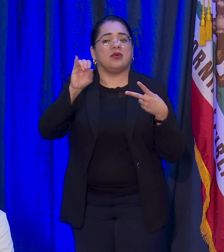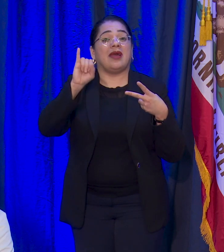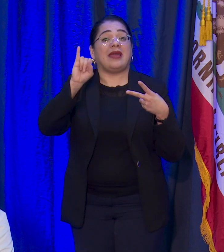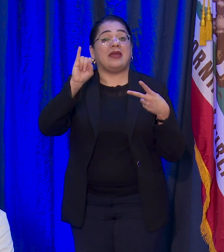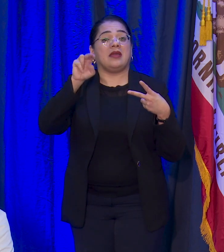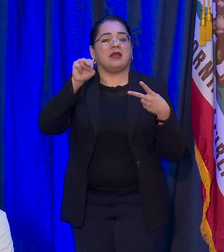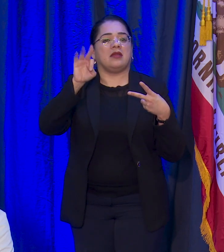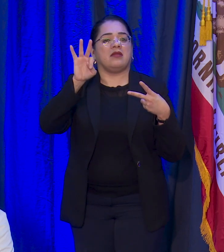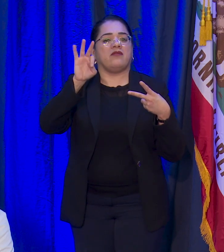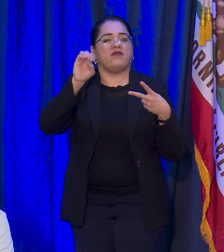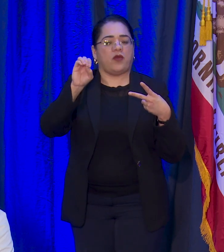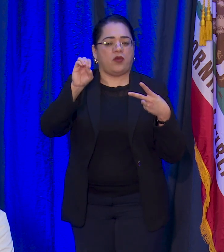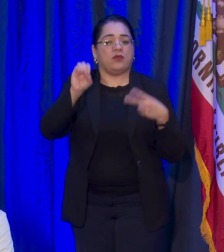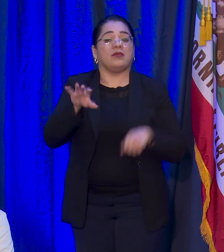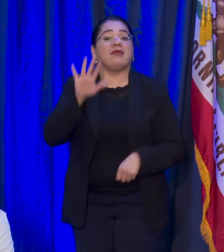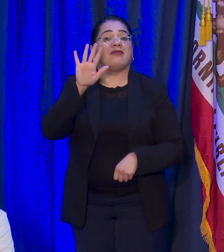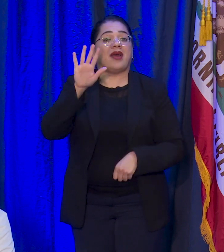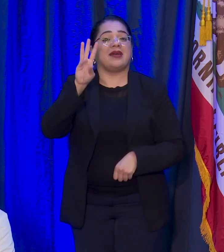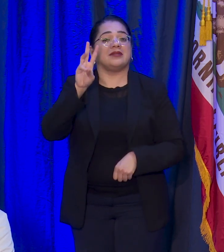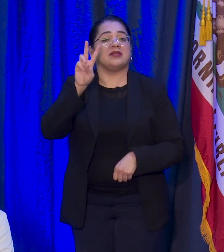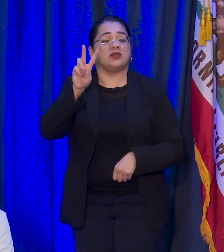562-570-INFO. That's